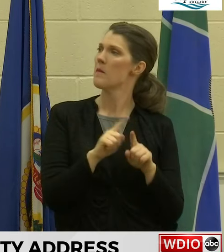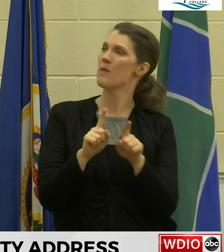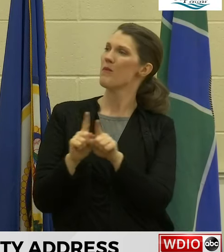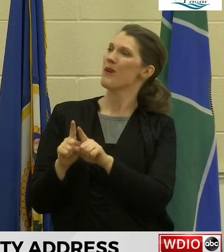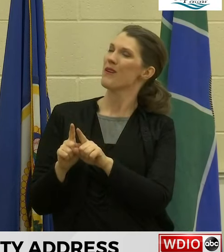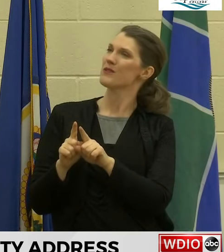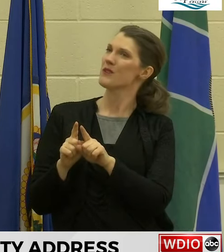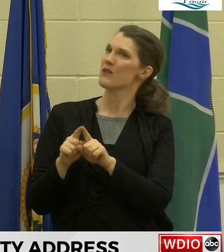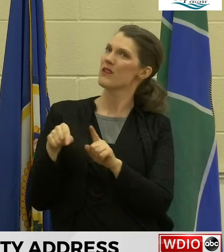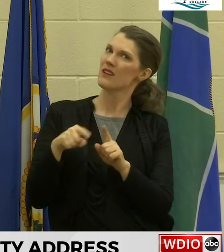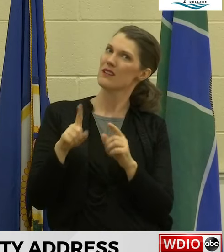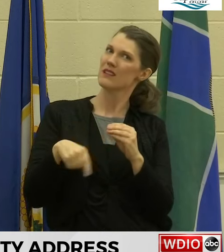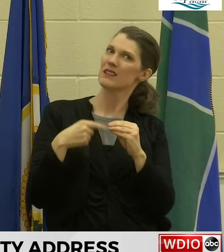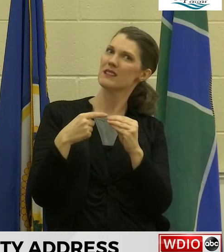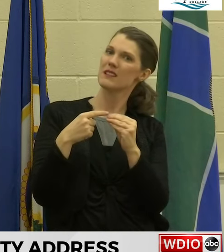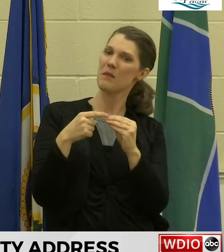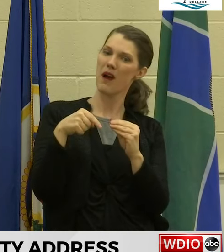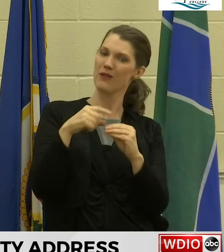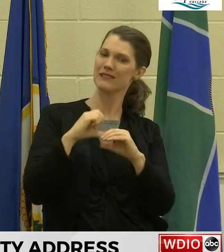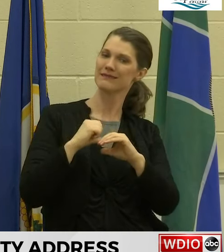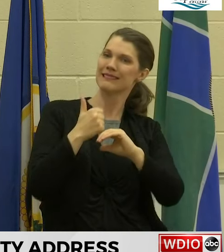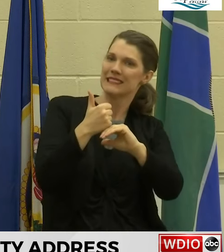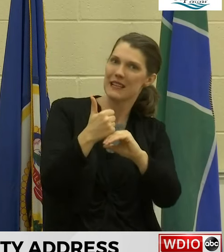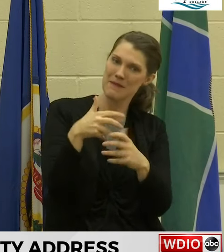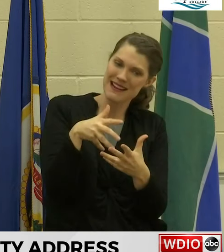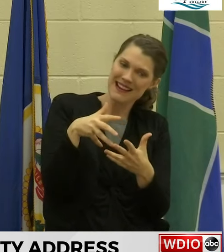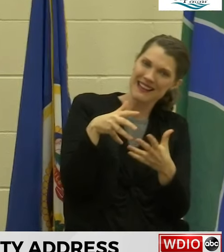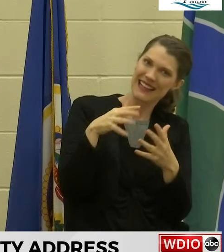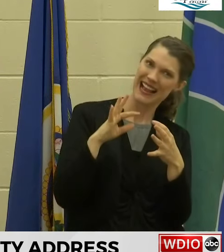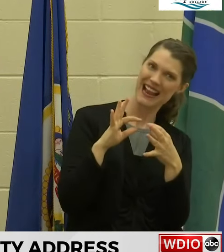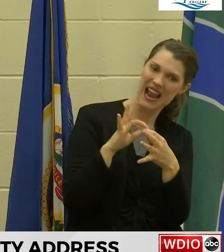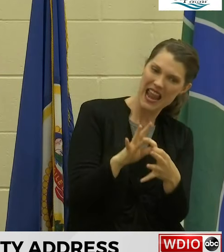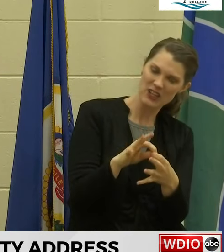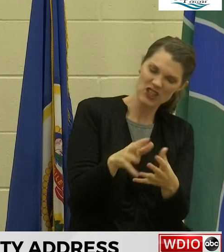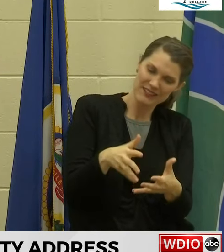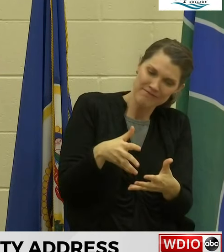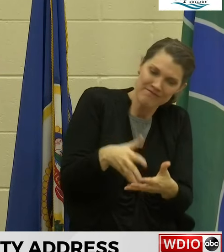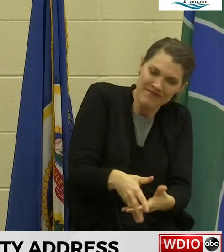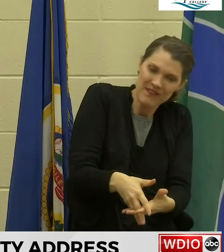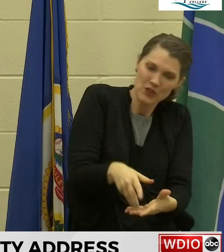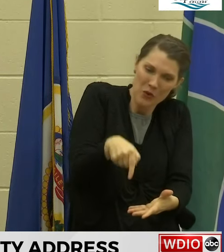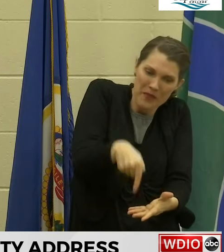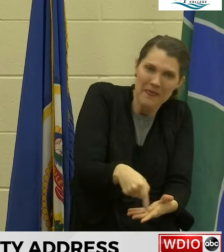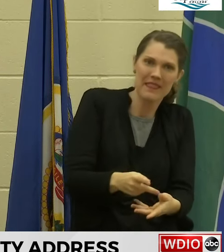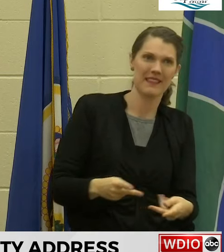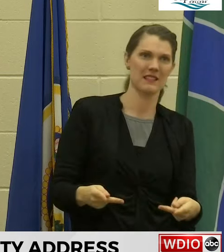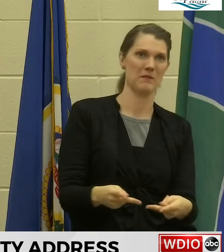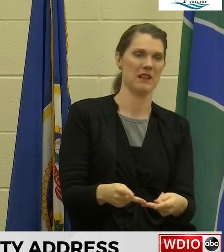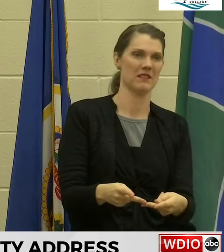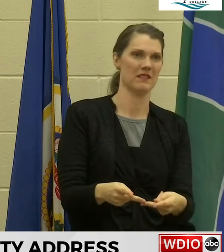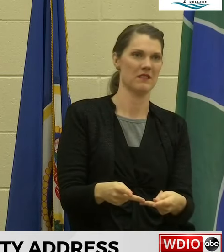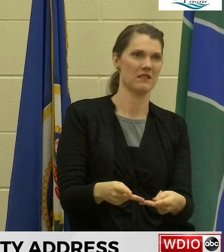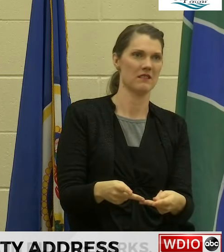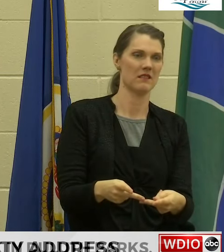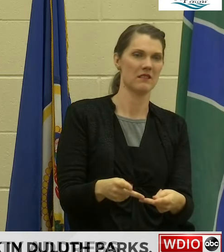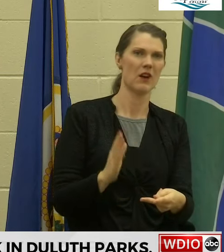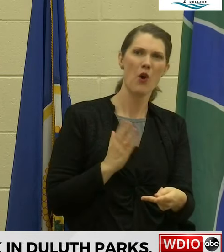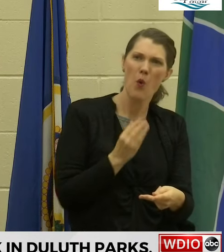also about building stronger connections to this place, our home, and each